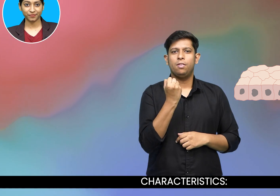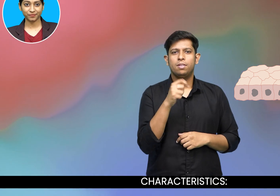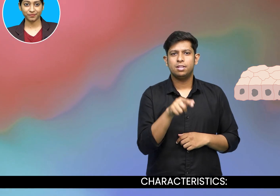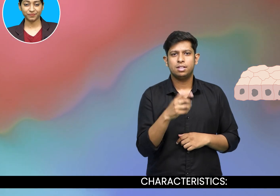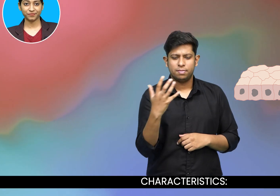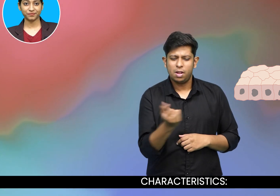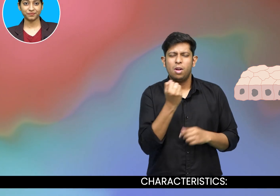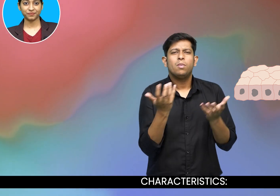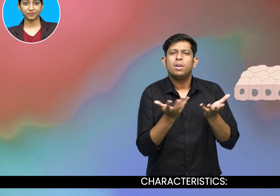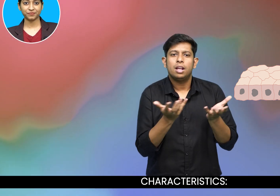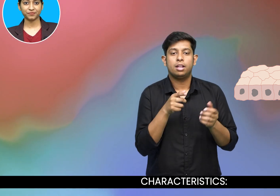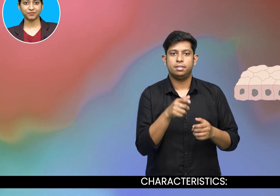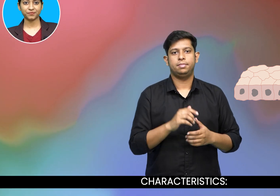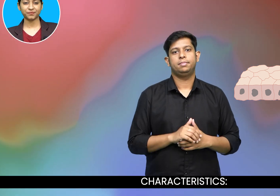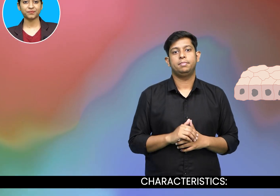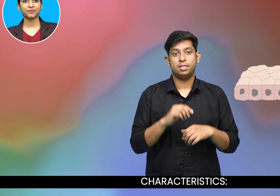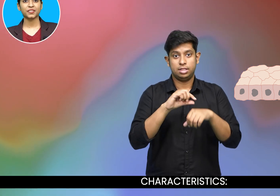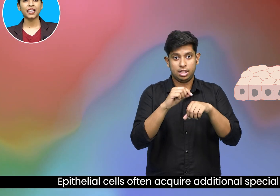Characteristics: